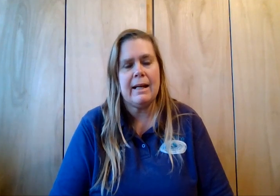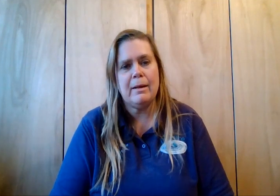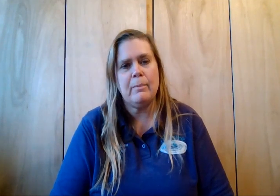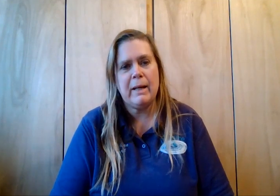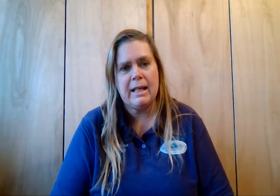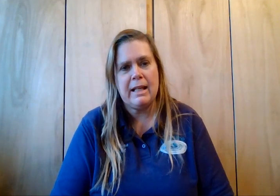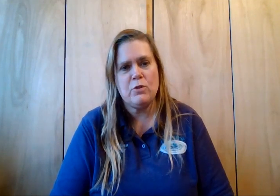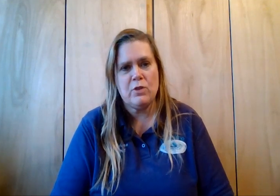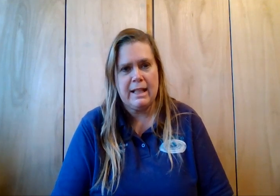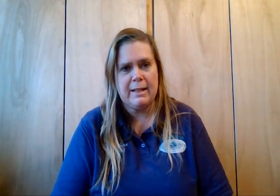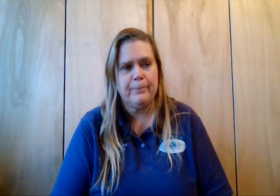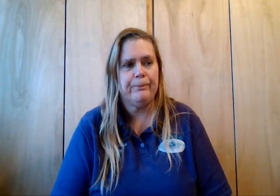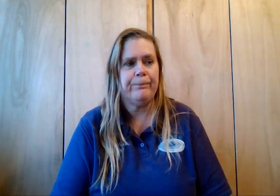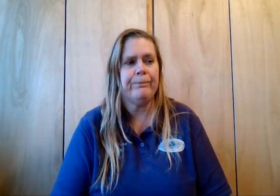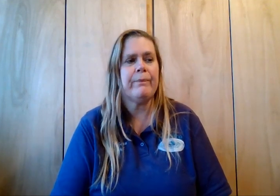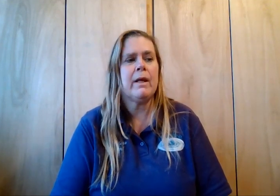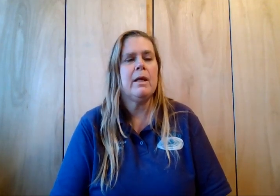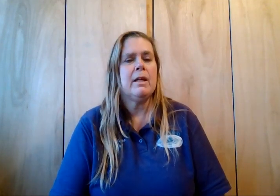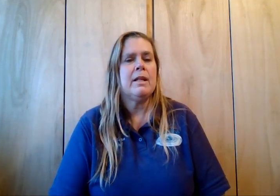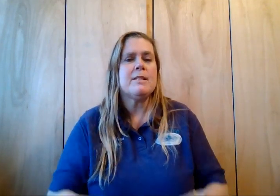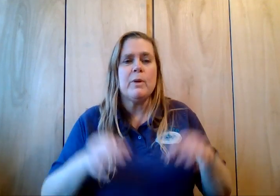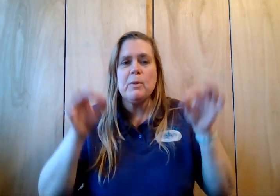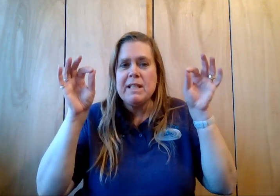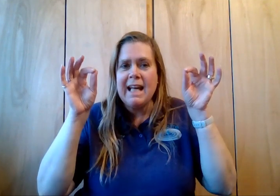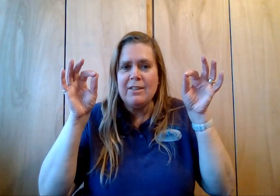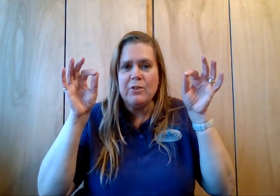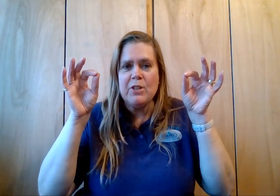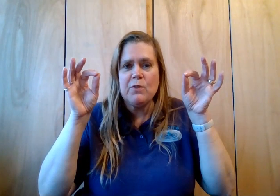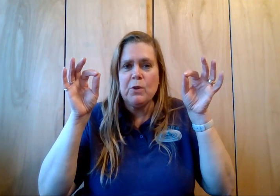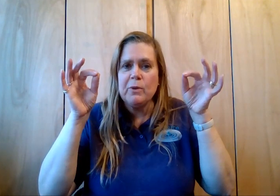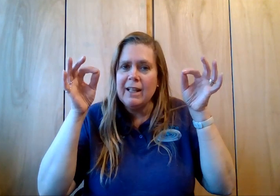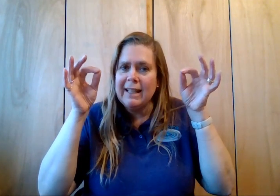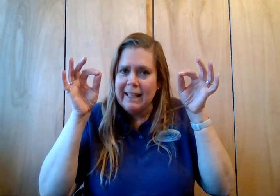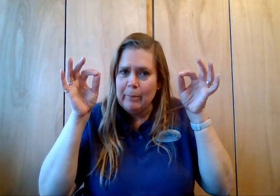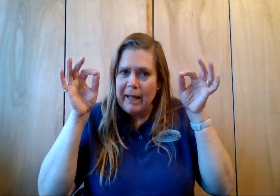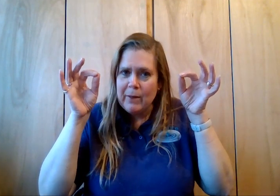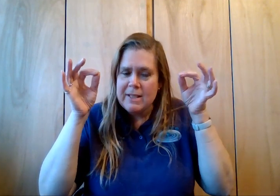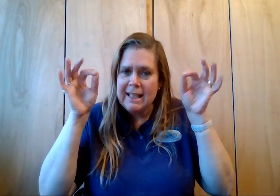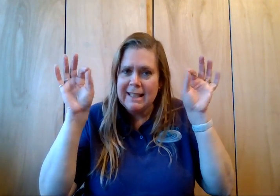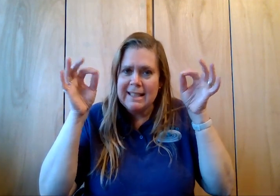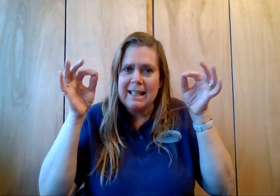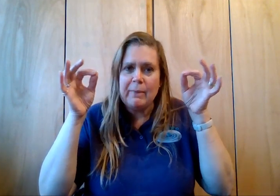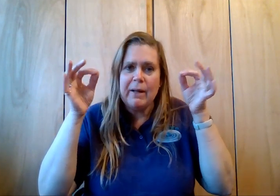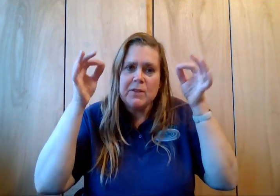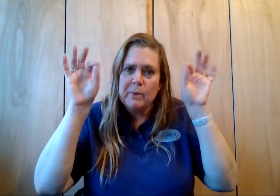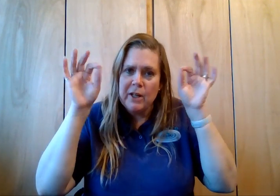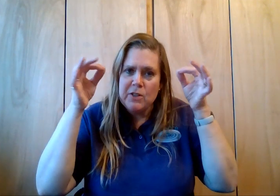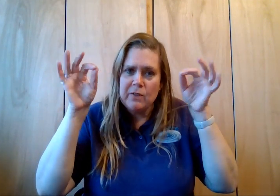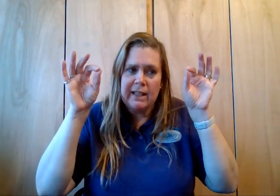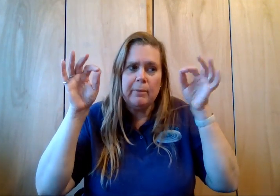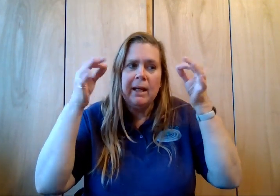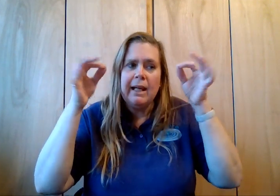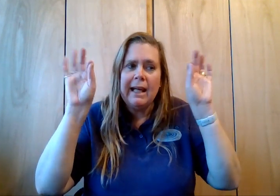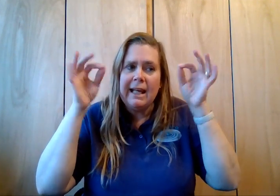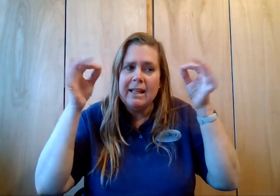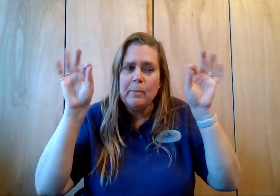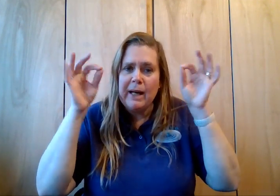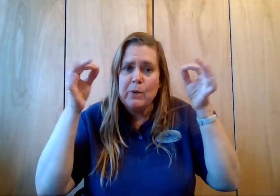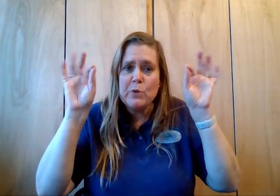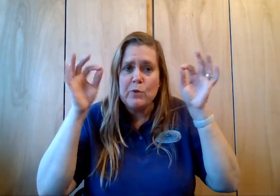Becky Drake. So we're going to pretend, first of all, we've got little bells, little tiny bells, and we're going to ring them. Hear the bells